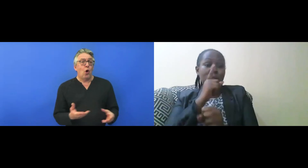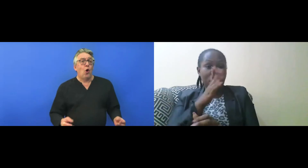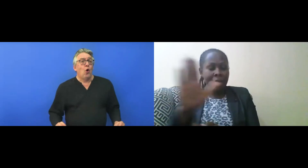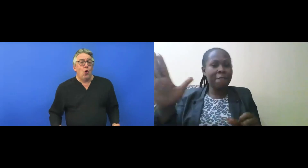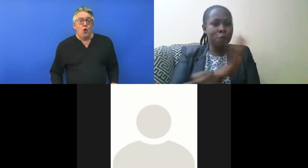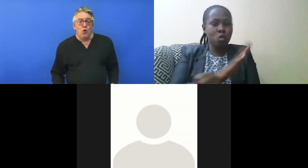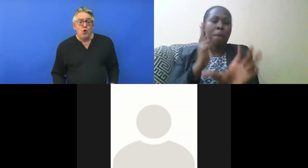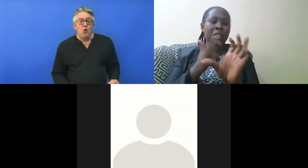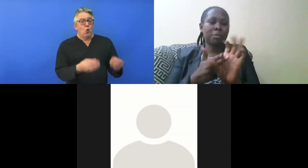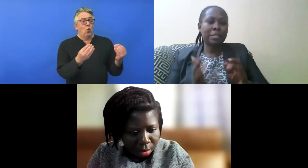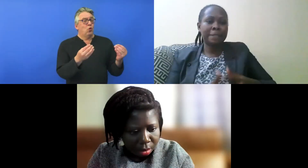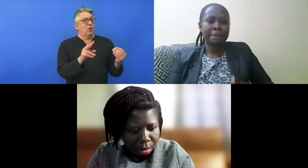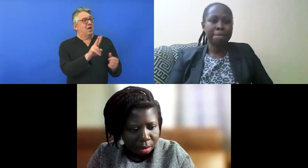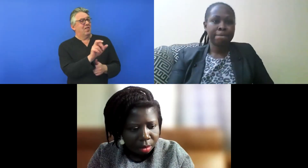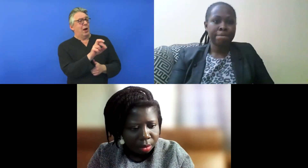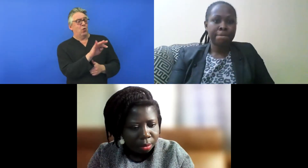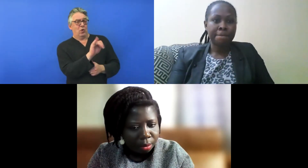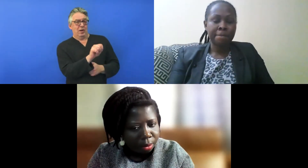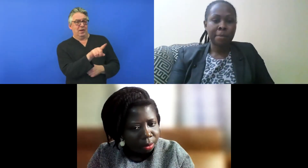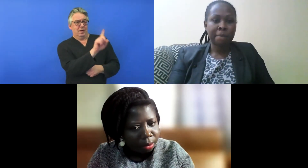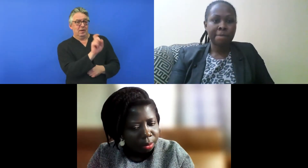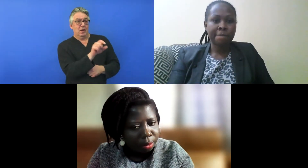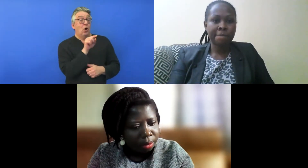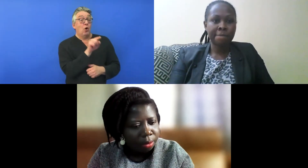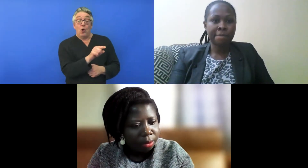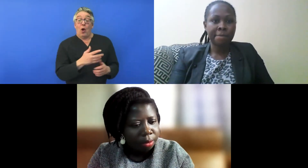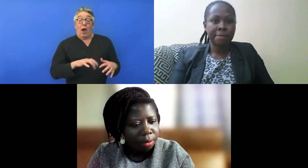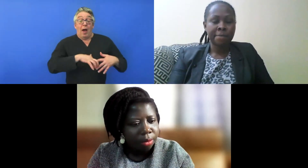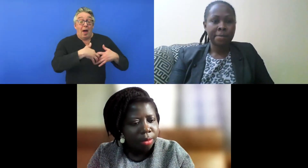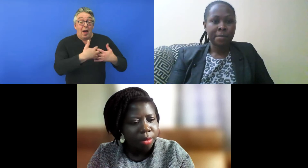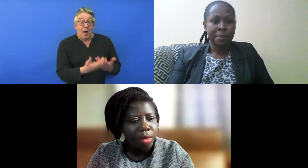What should we do to make sure that we fully participate in politics?